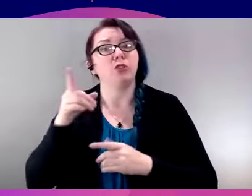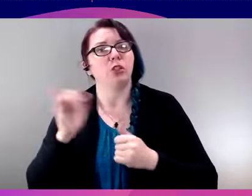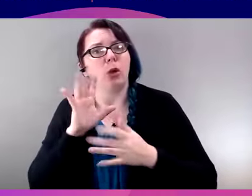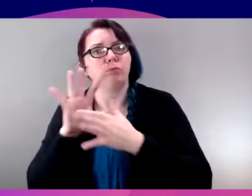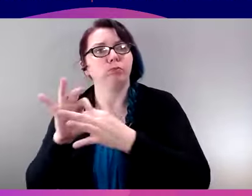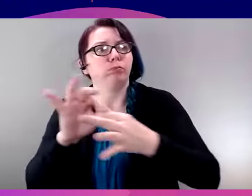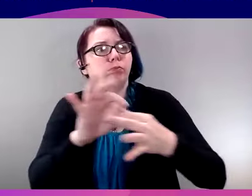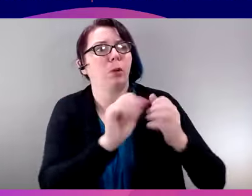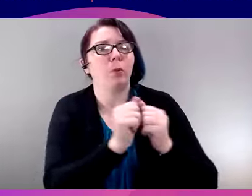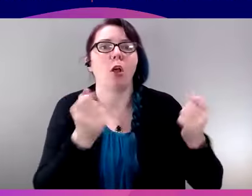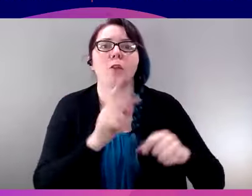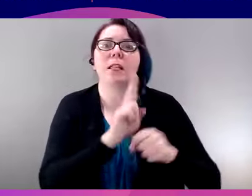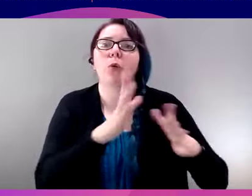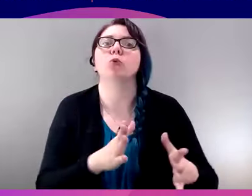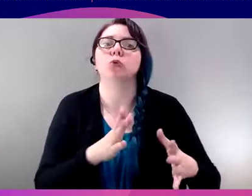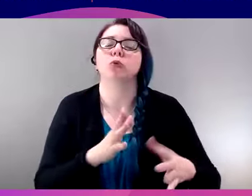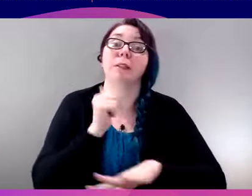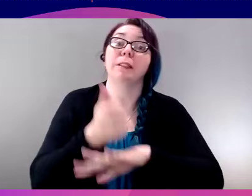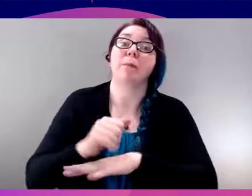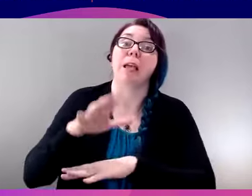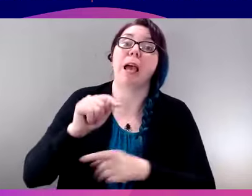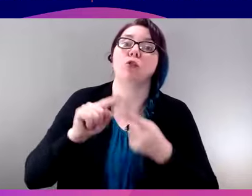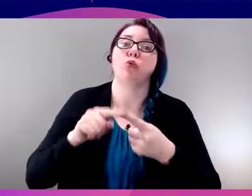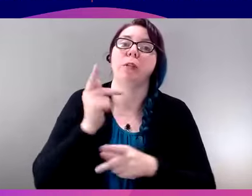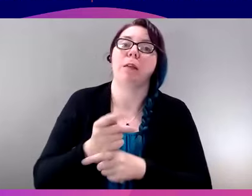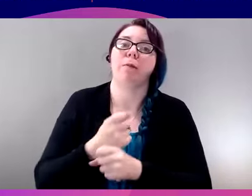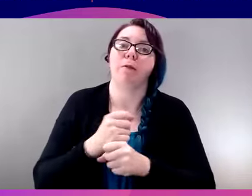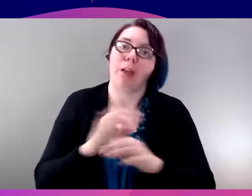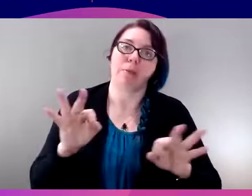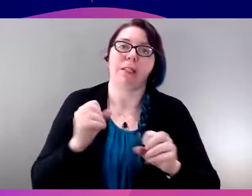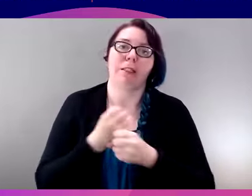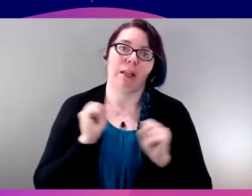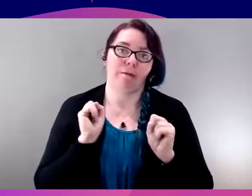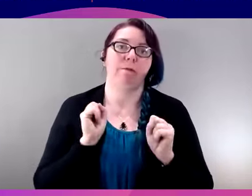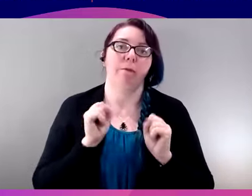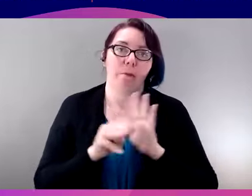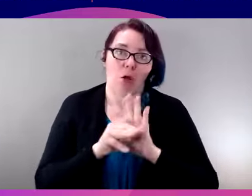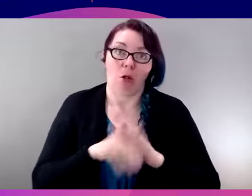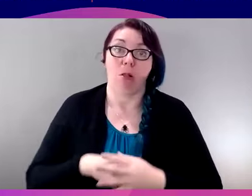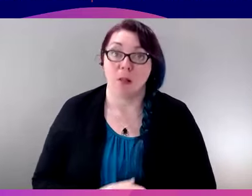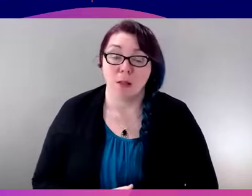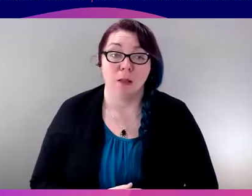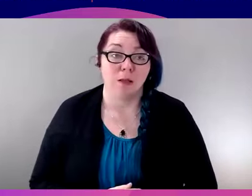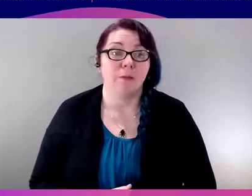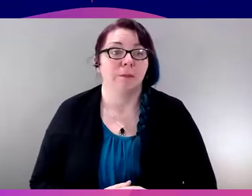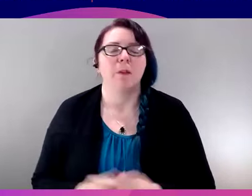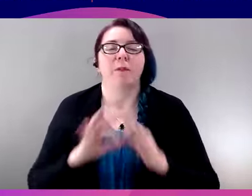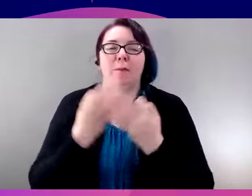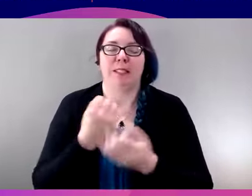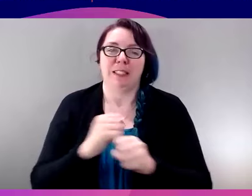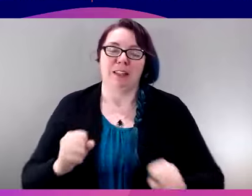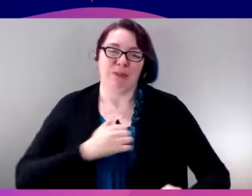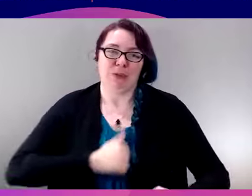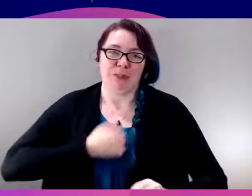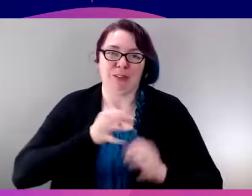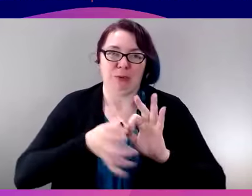model. We'd also like to thank Andrea Andrade, who came onto the ACT project as an MSW student and